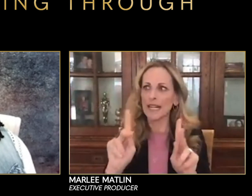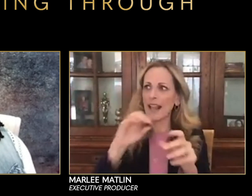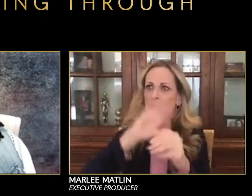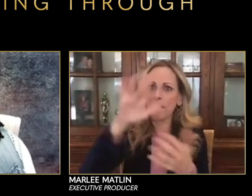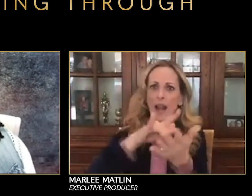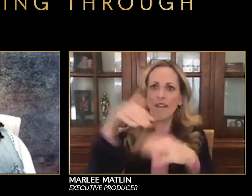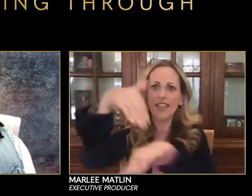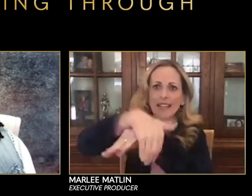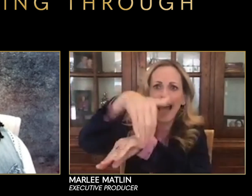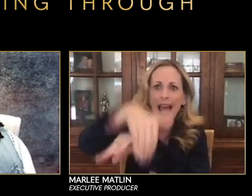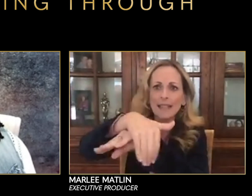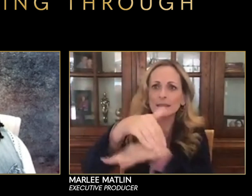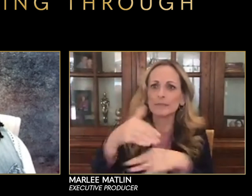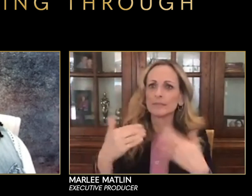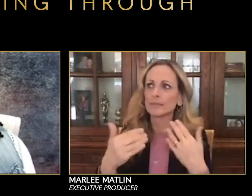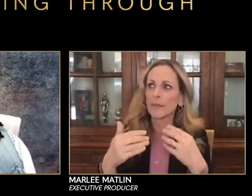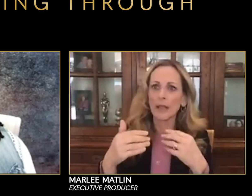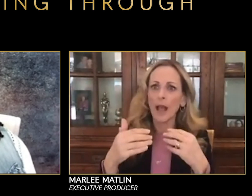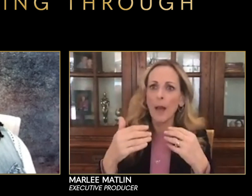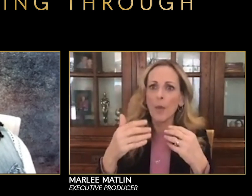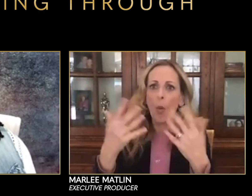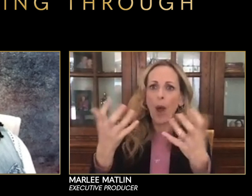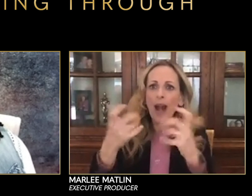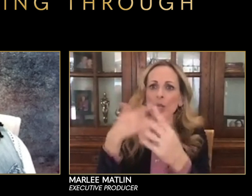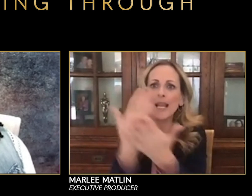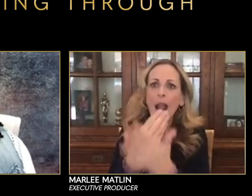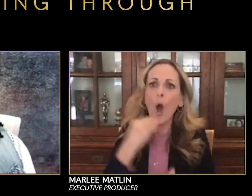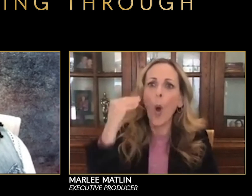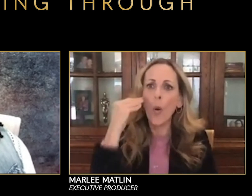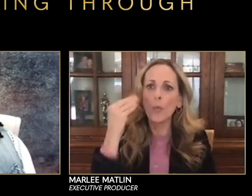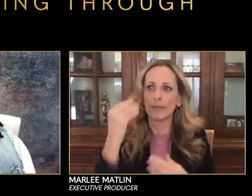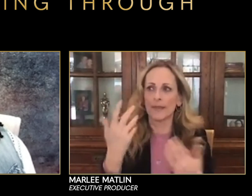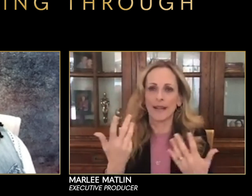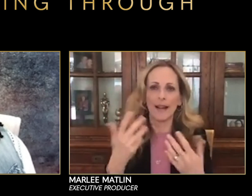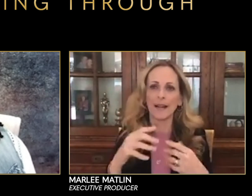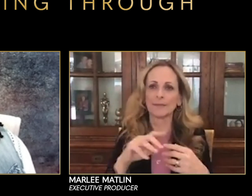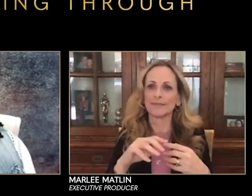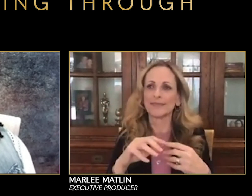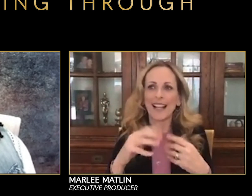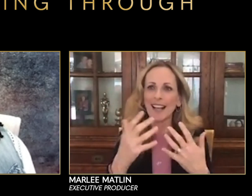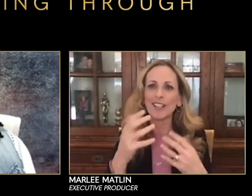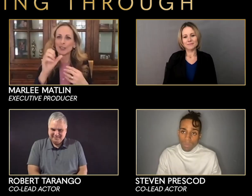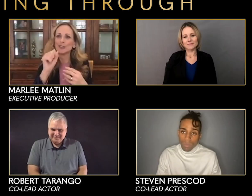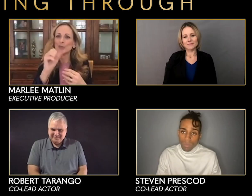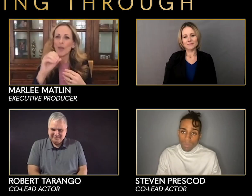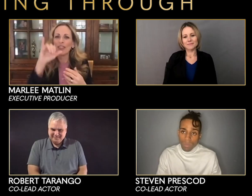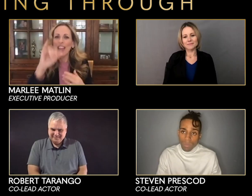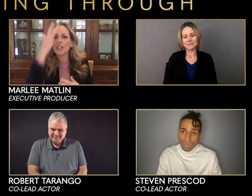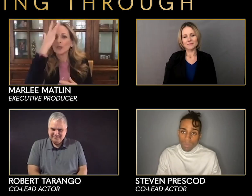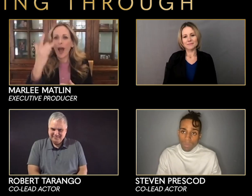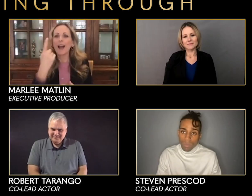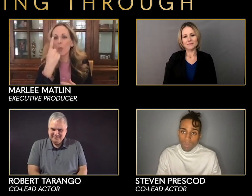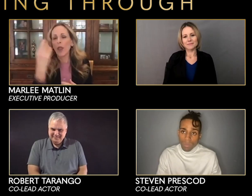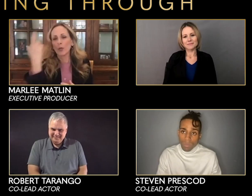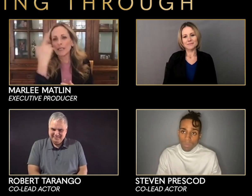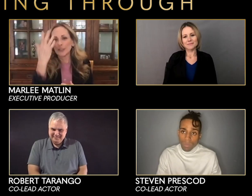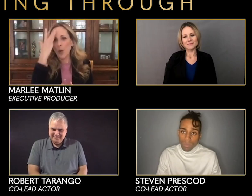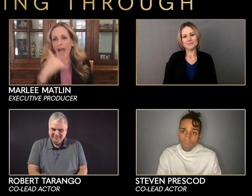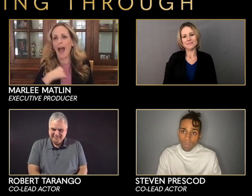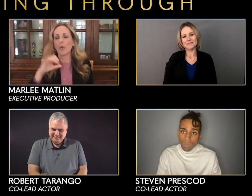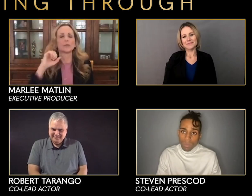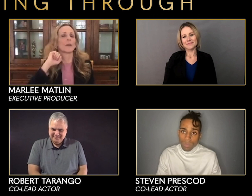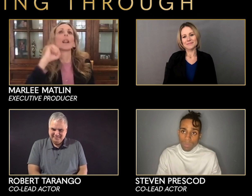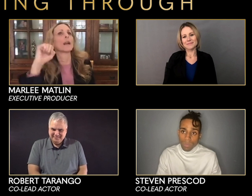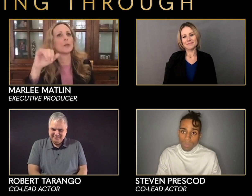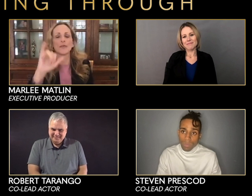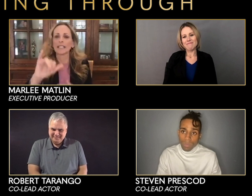between two different people in the middle of the night who want to get home. And that's